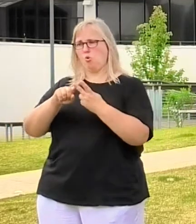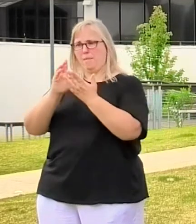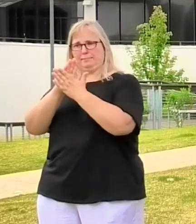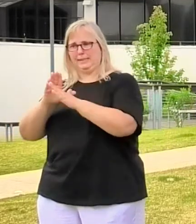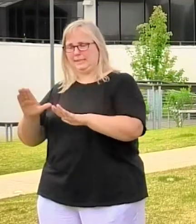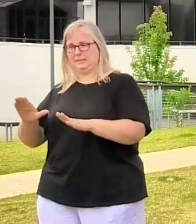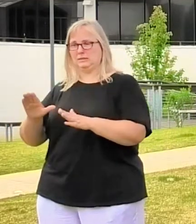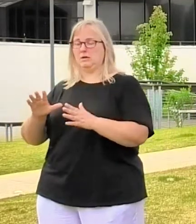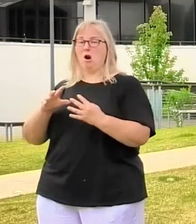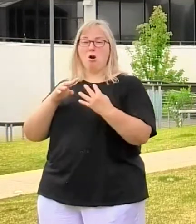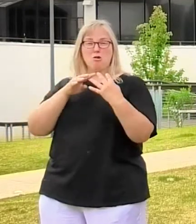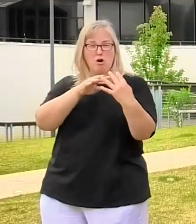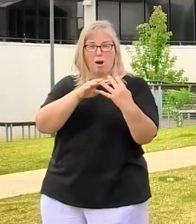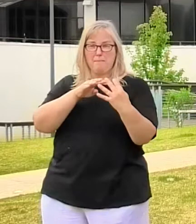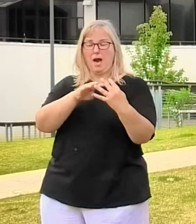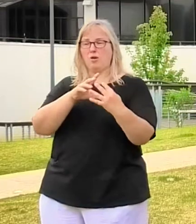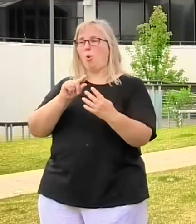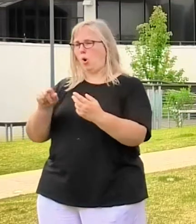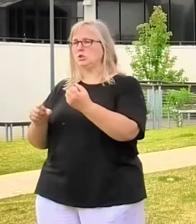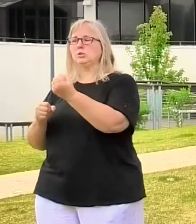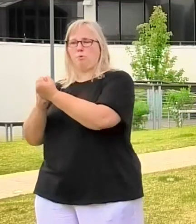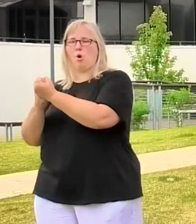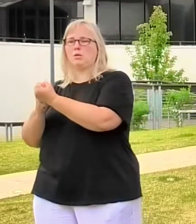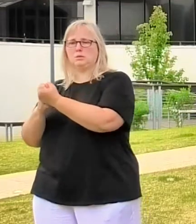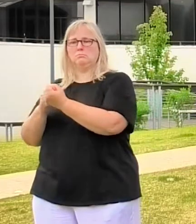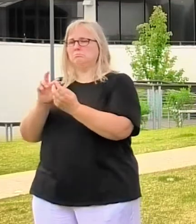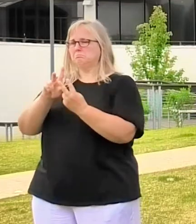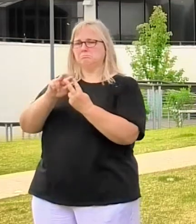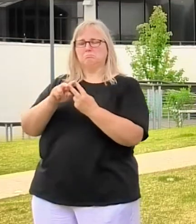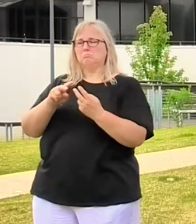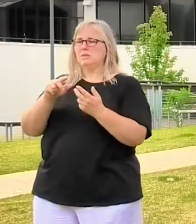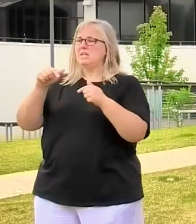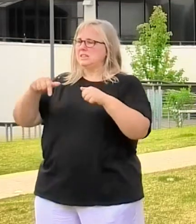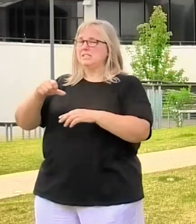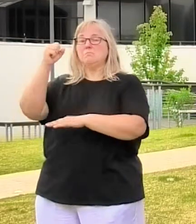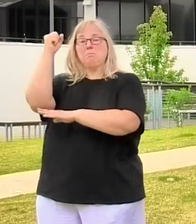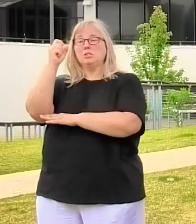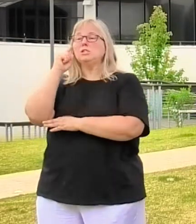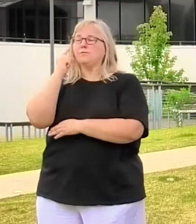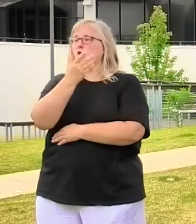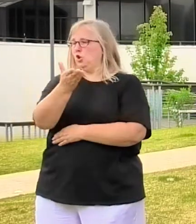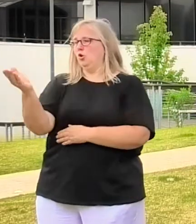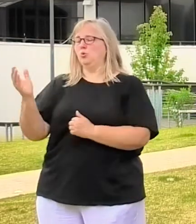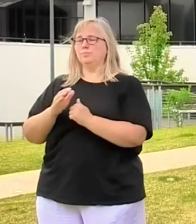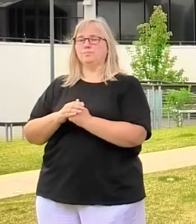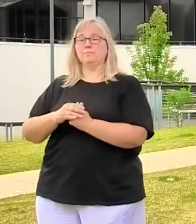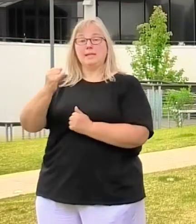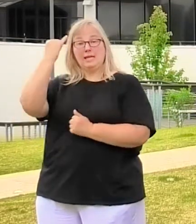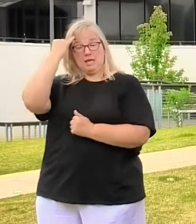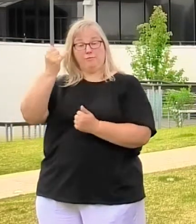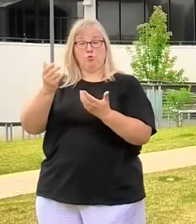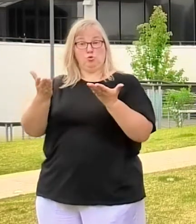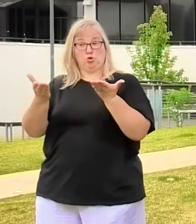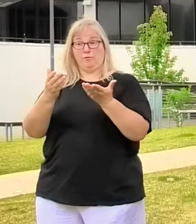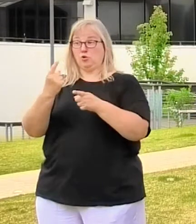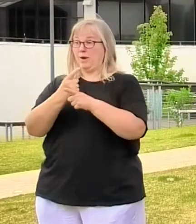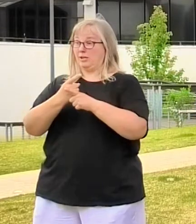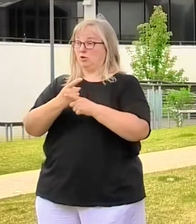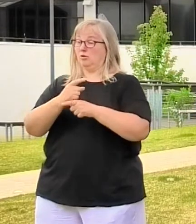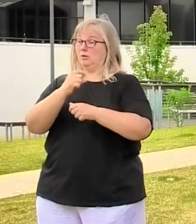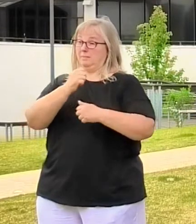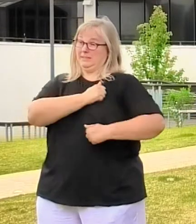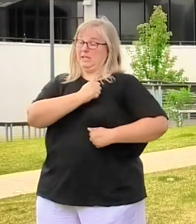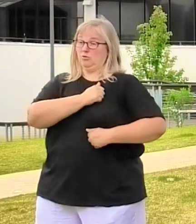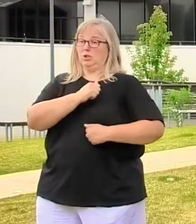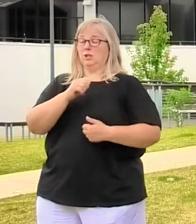combat or in support, this monument is for you. If you served in the regular military, the